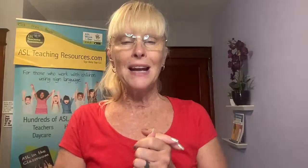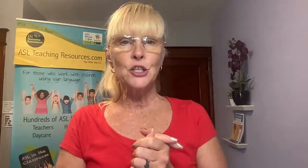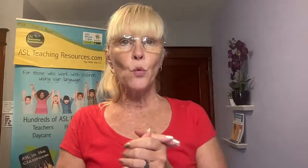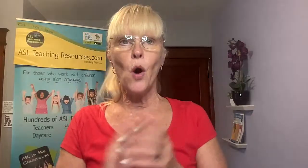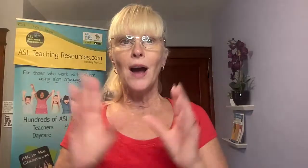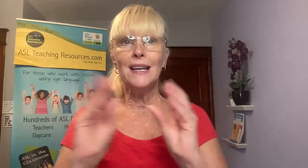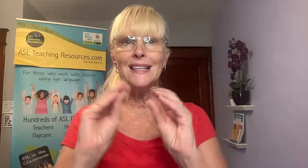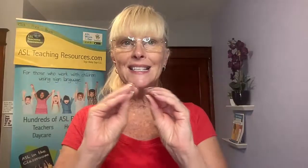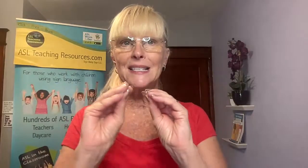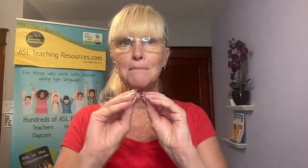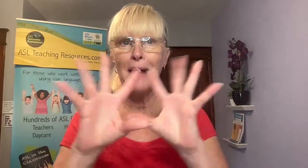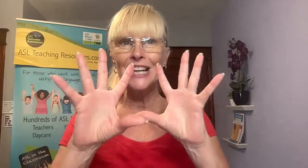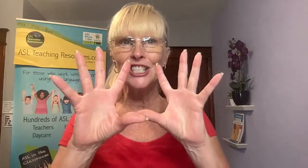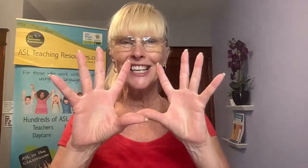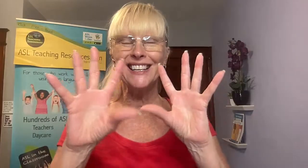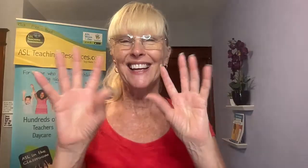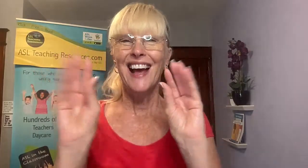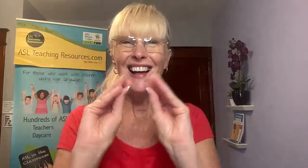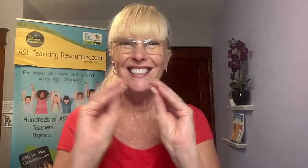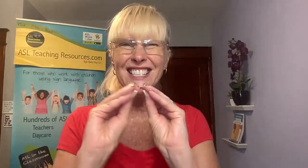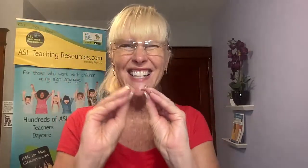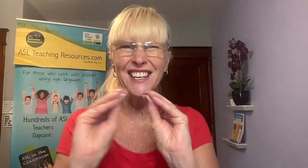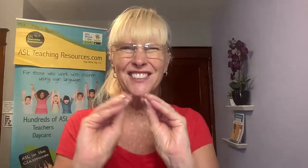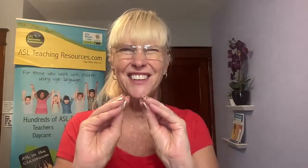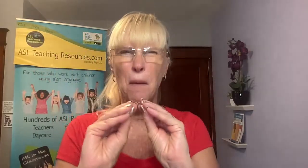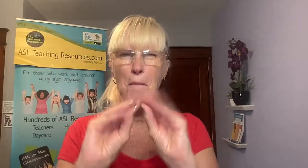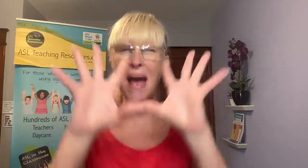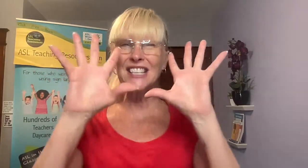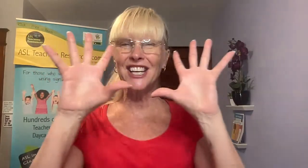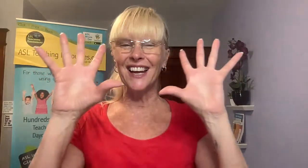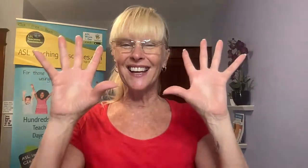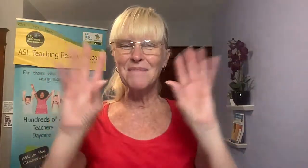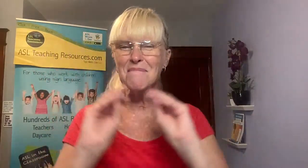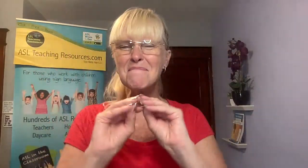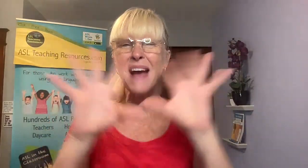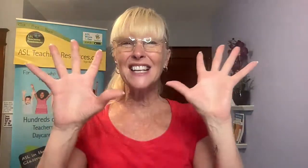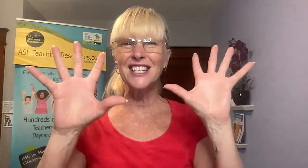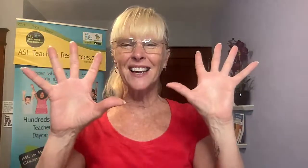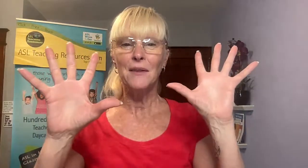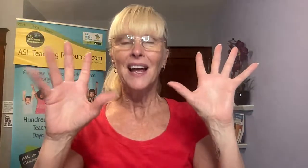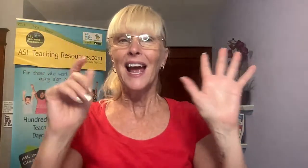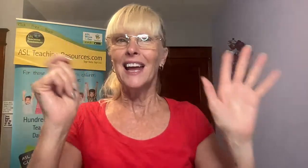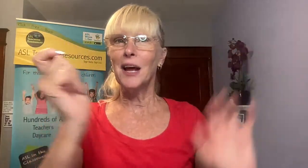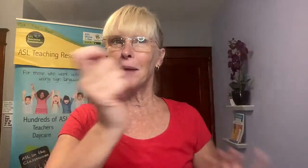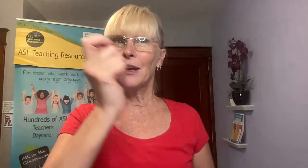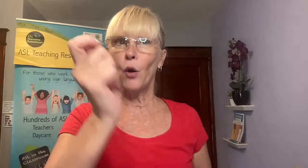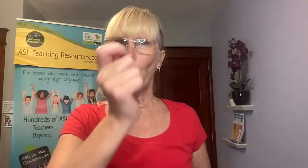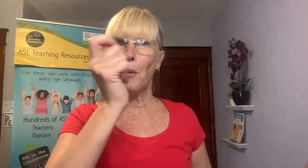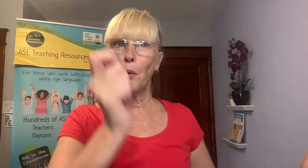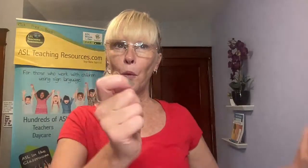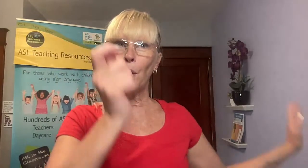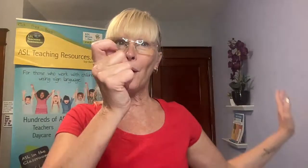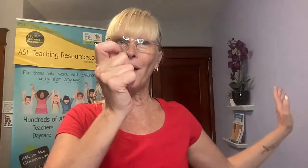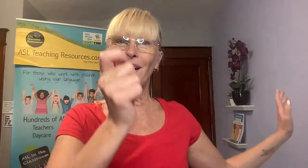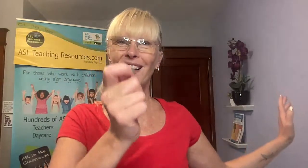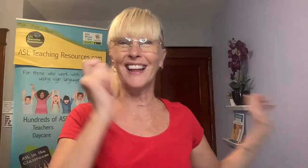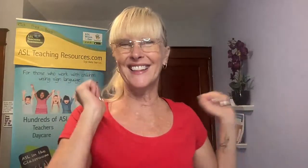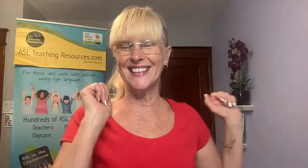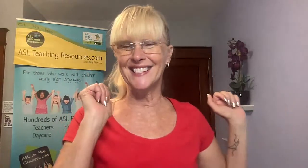magic wand, this is magic, just like you're doing it. Magic. And I might go like this,